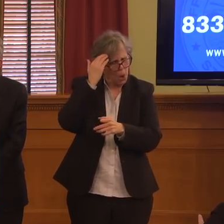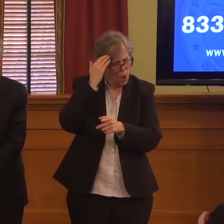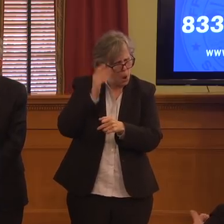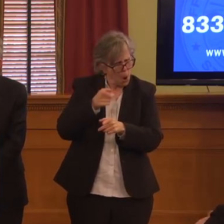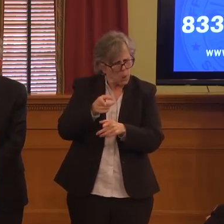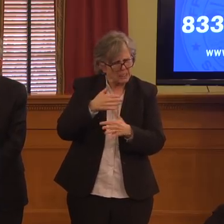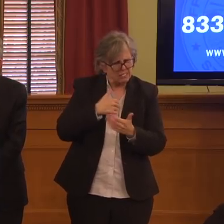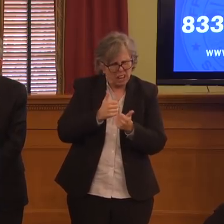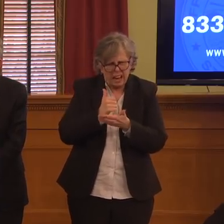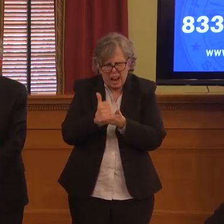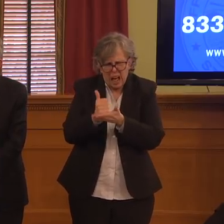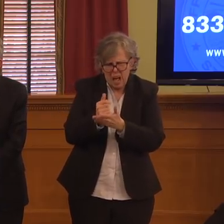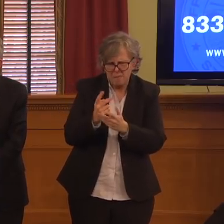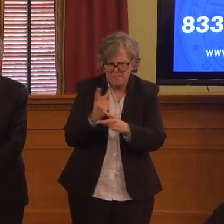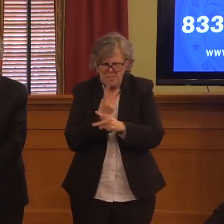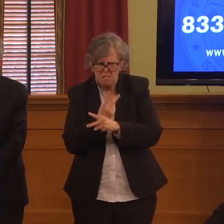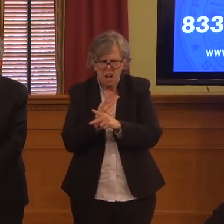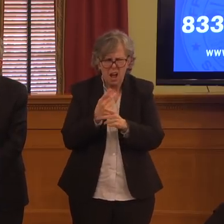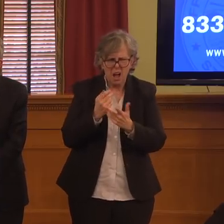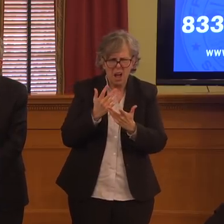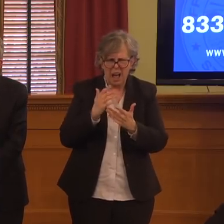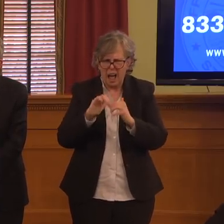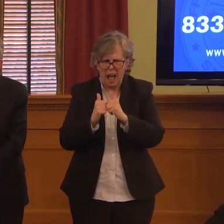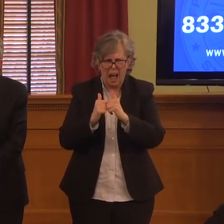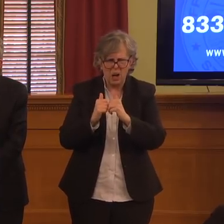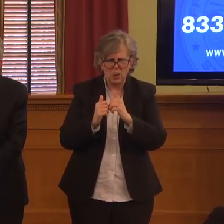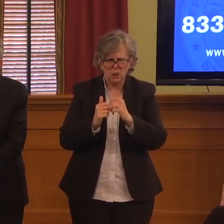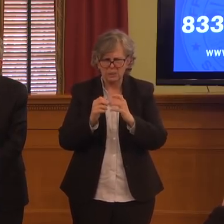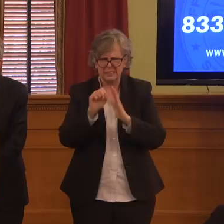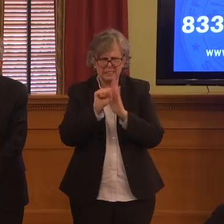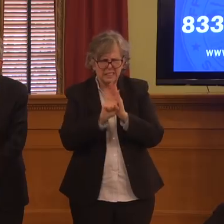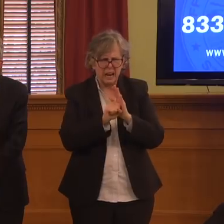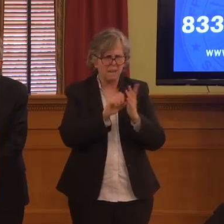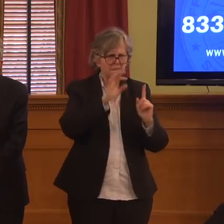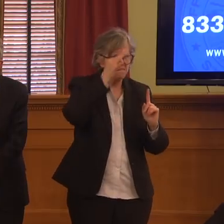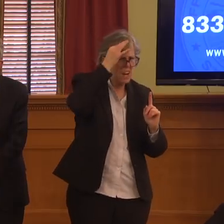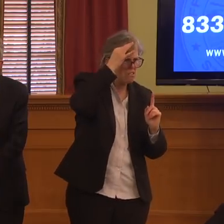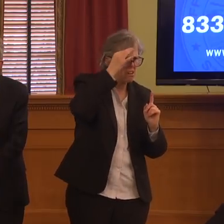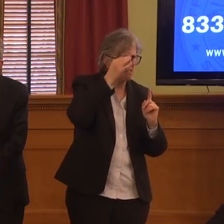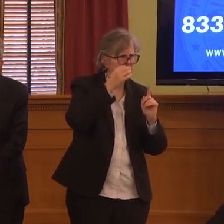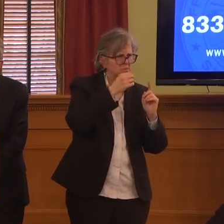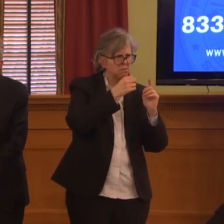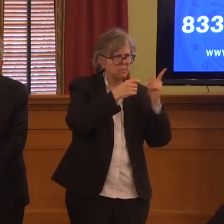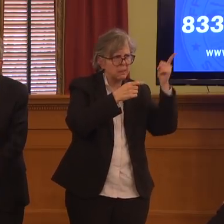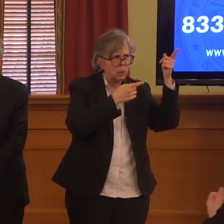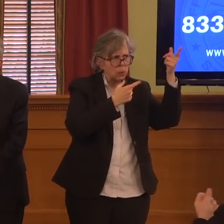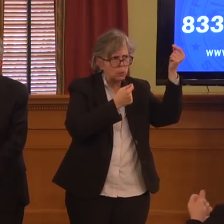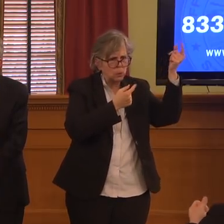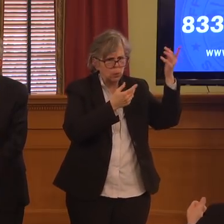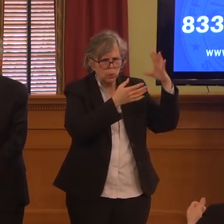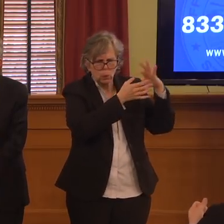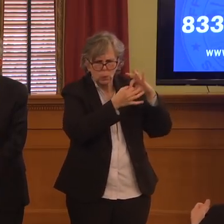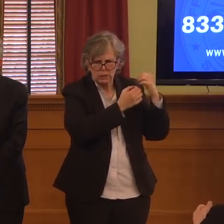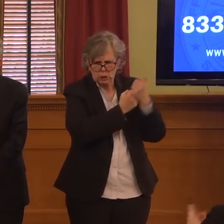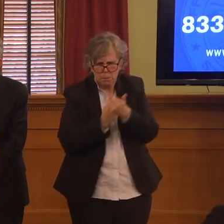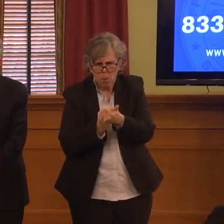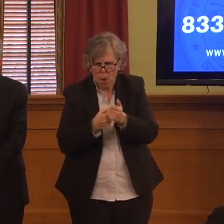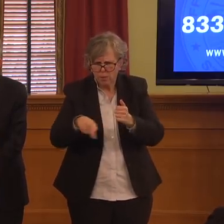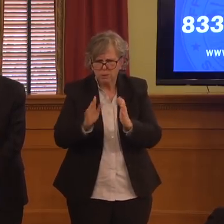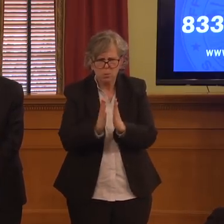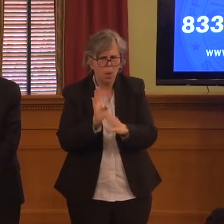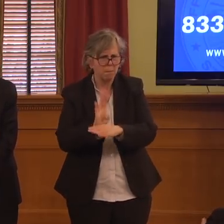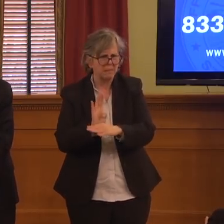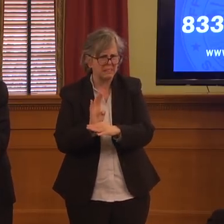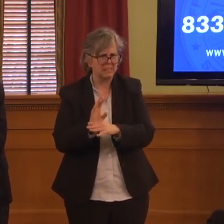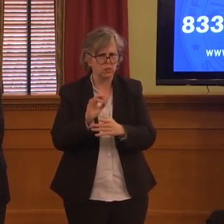identify in as quick a fashion as possible how the state and federal government, in coordination with local government, can help minimize the impact on them.